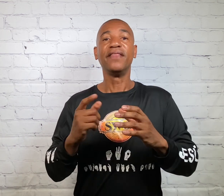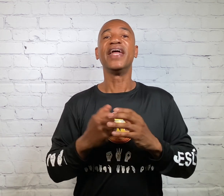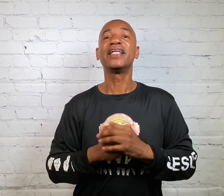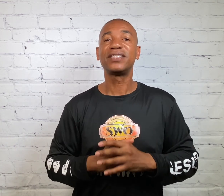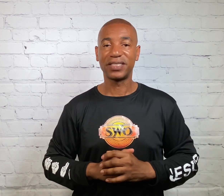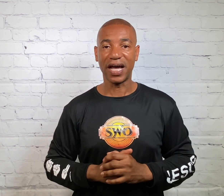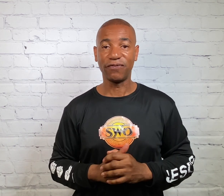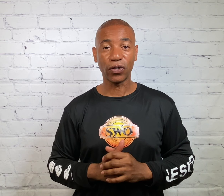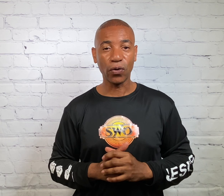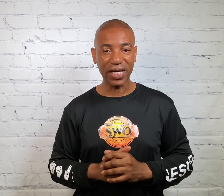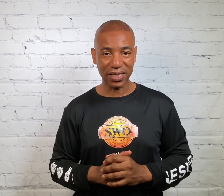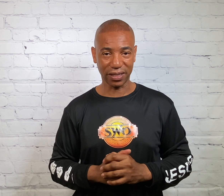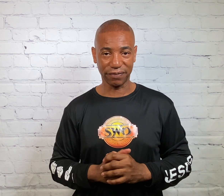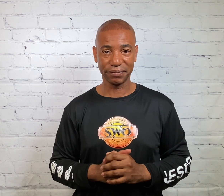That is the sign for cohesive.